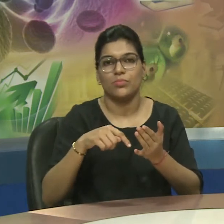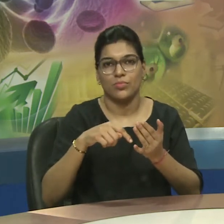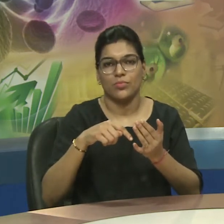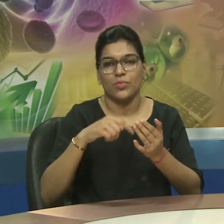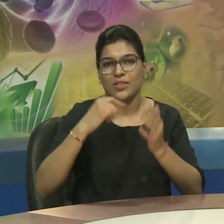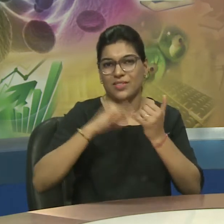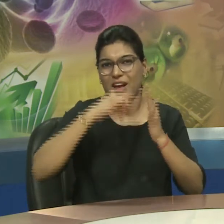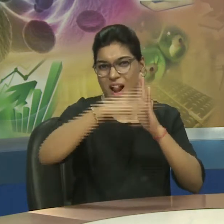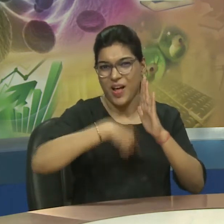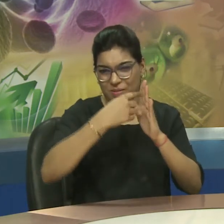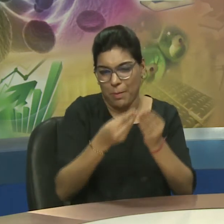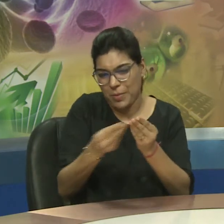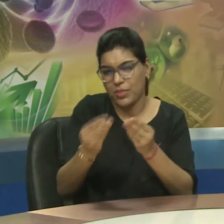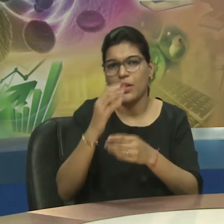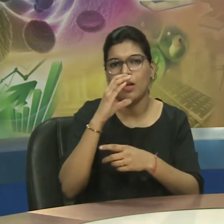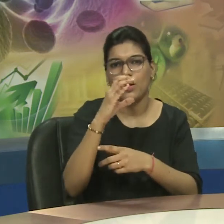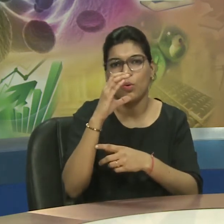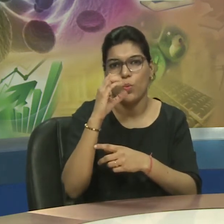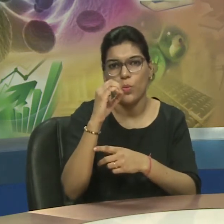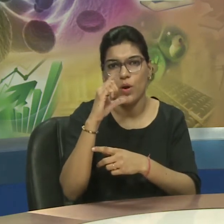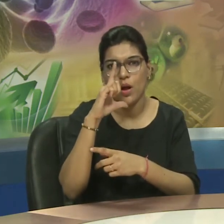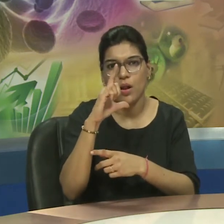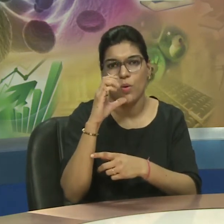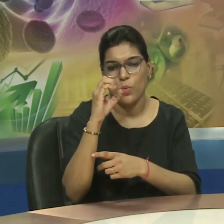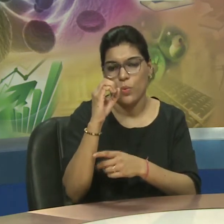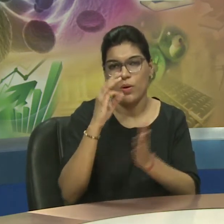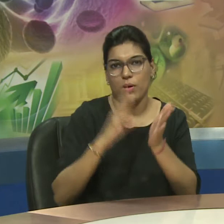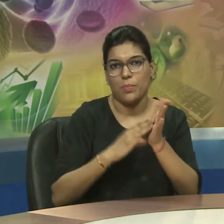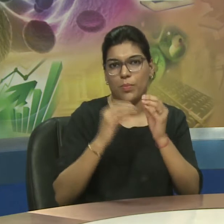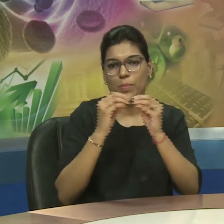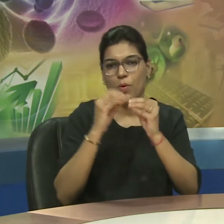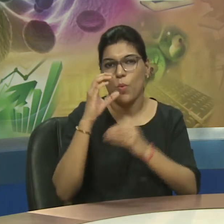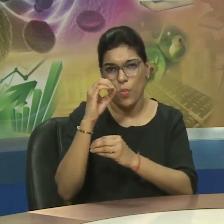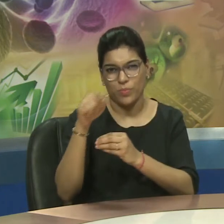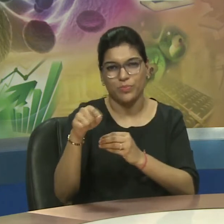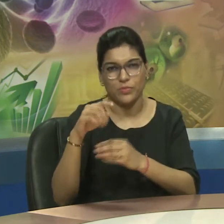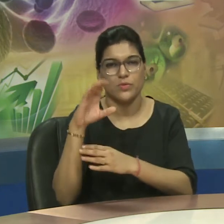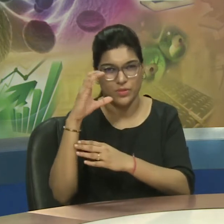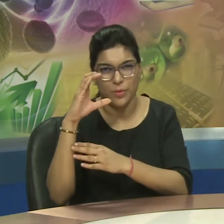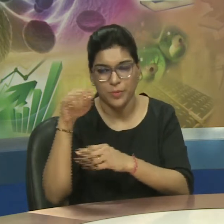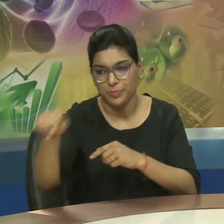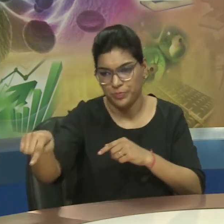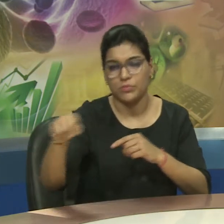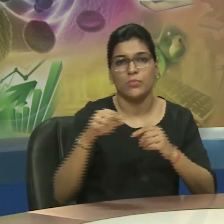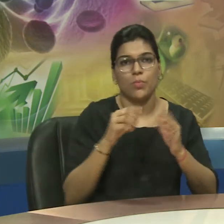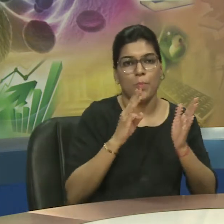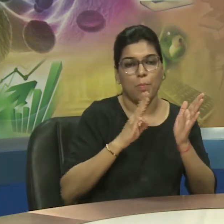matter hull, for example, is insured on a particular